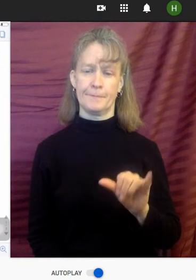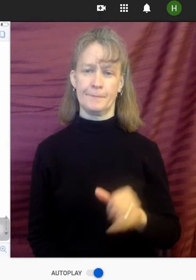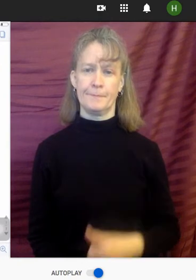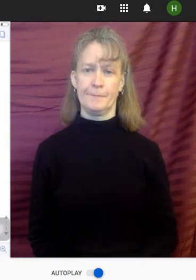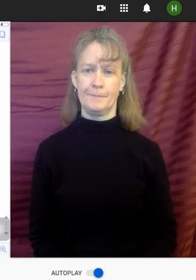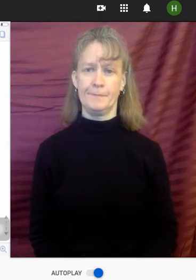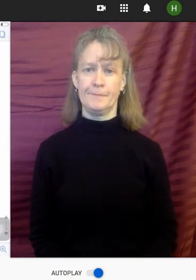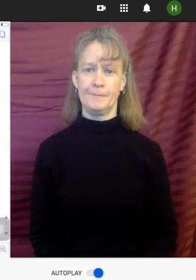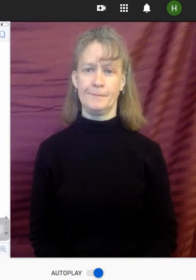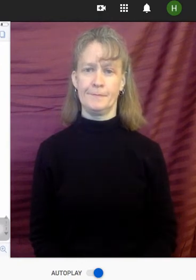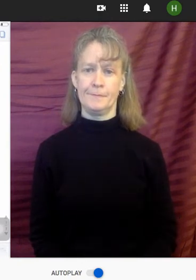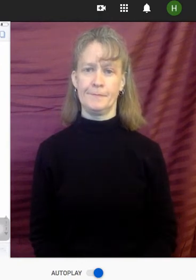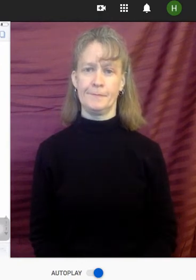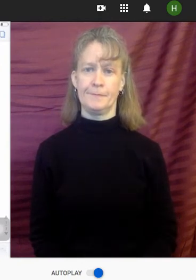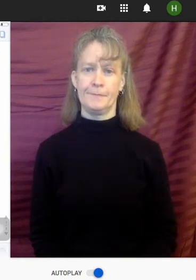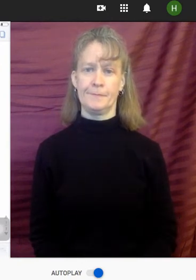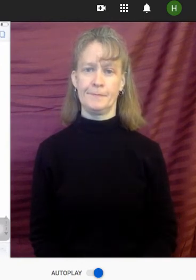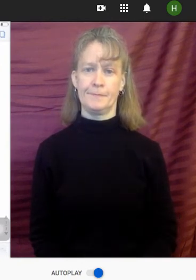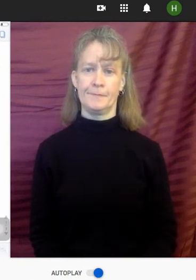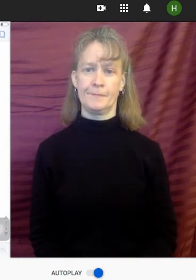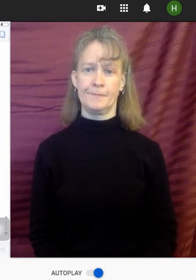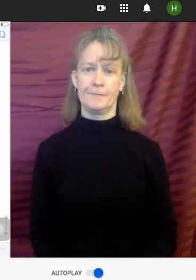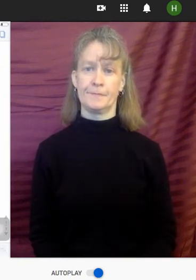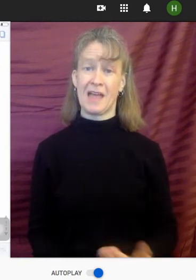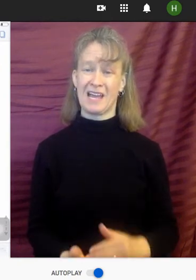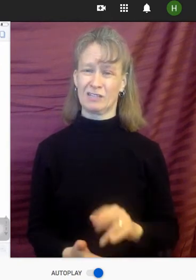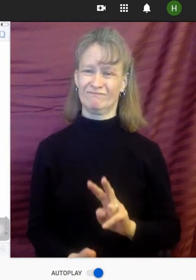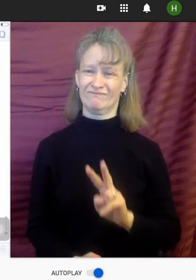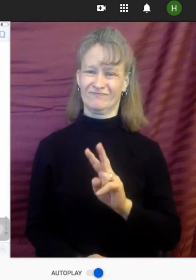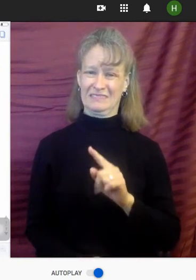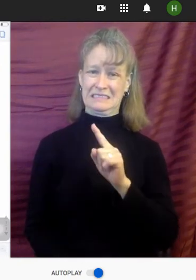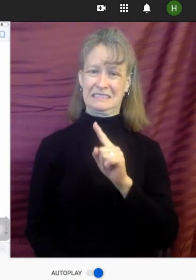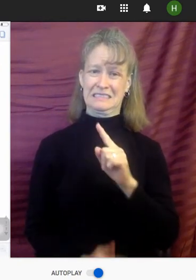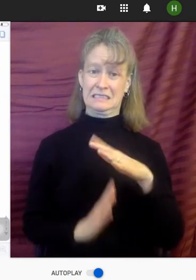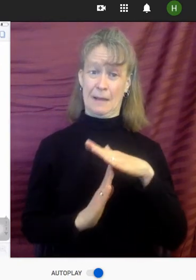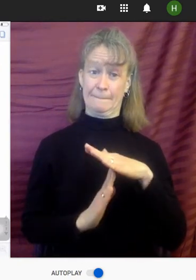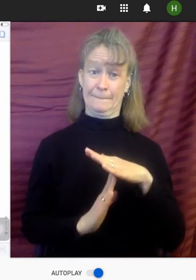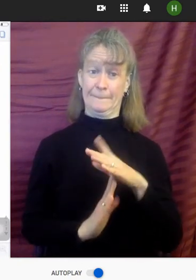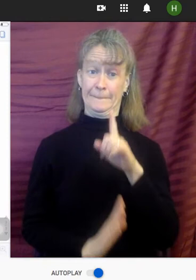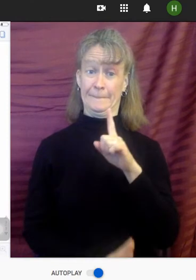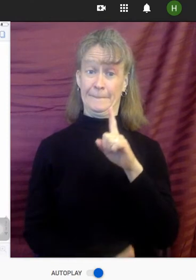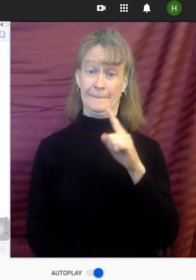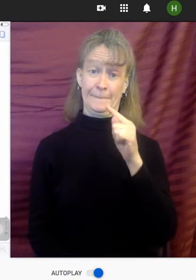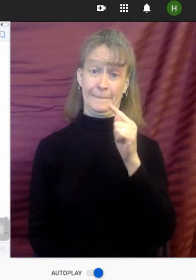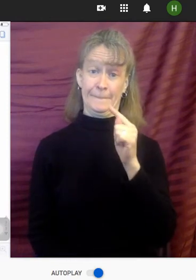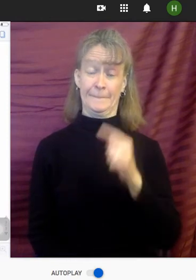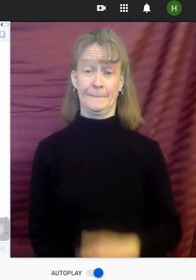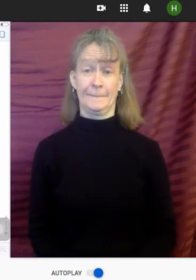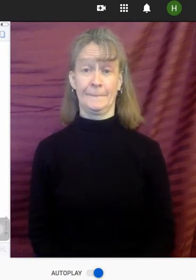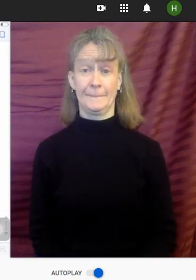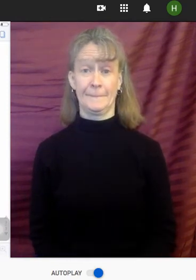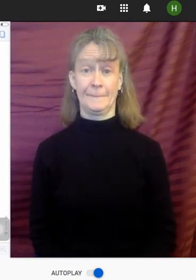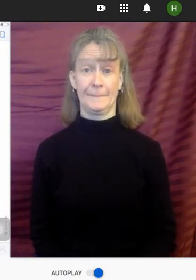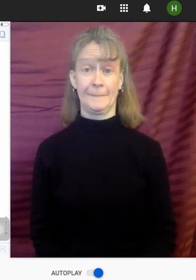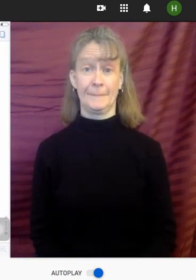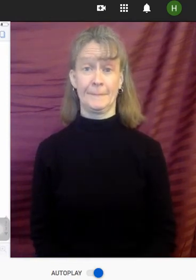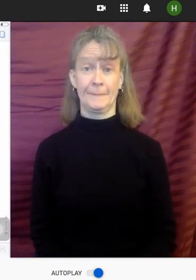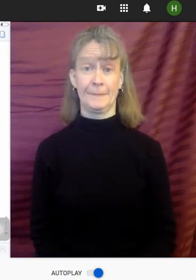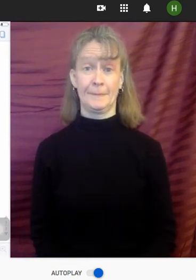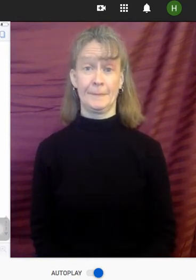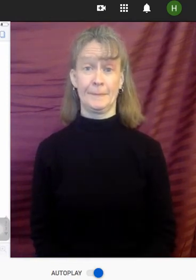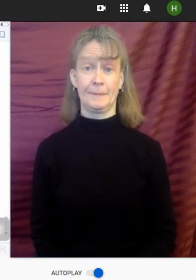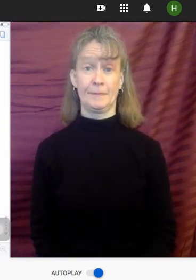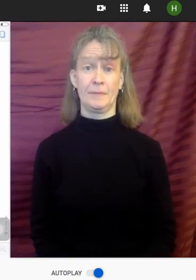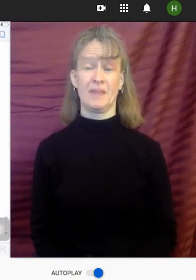So if we look again up at the top of our screen, this is